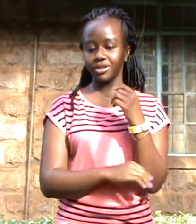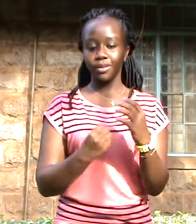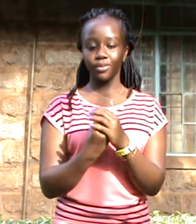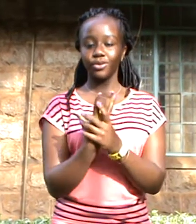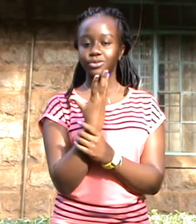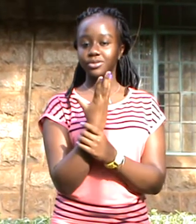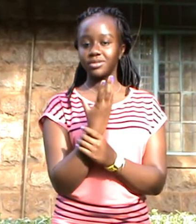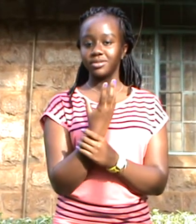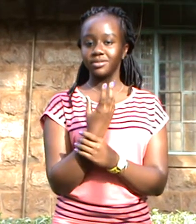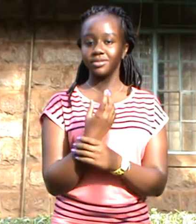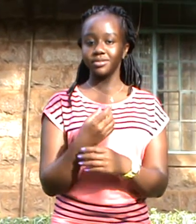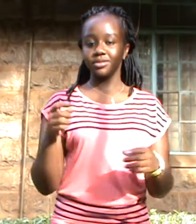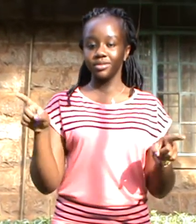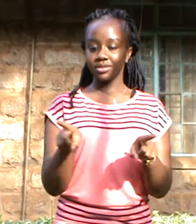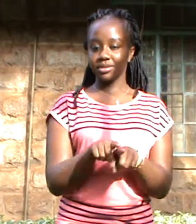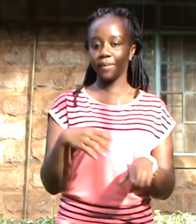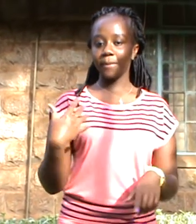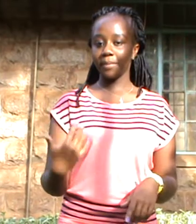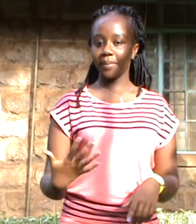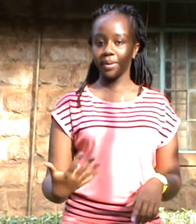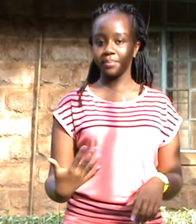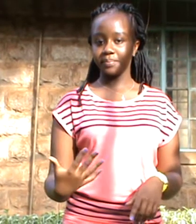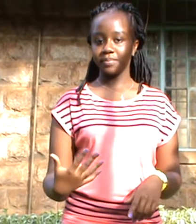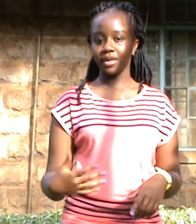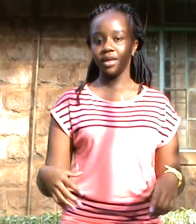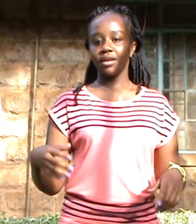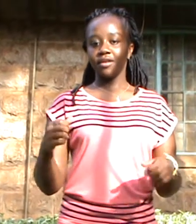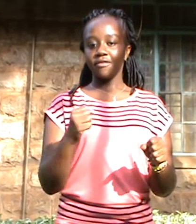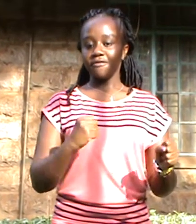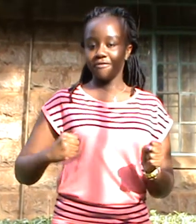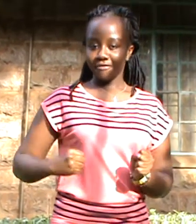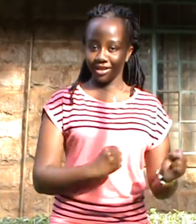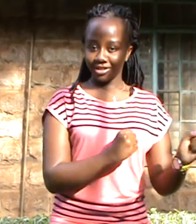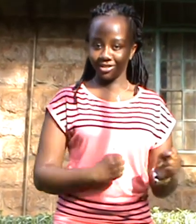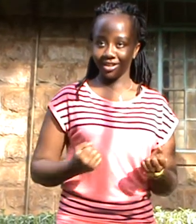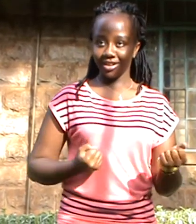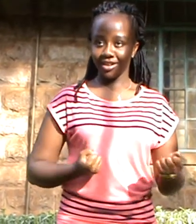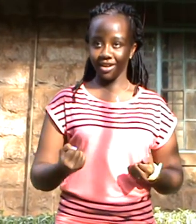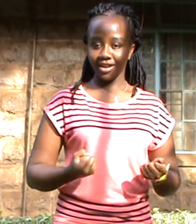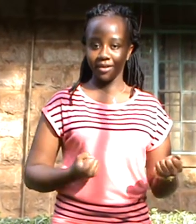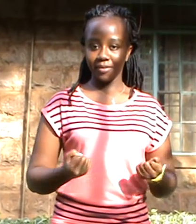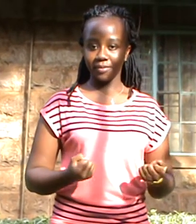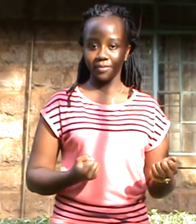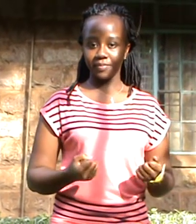Same paper Furniture Car Foodstaff